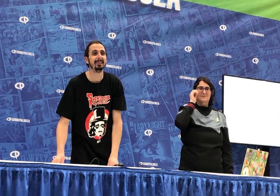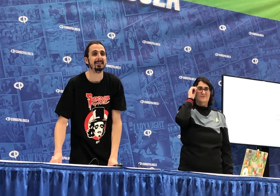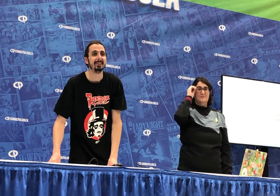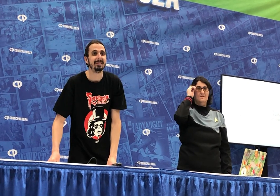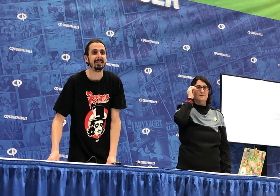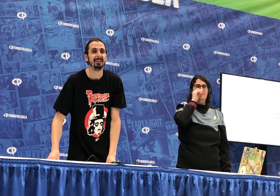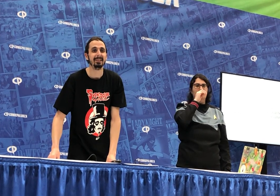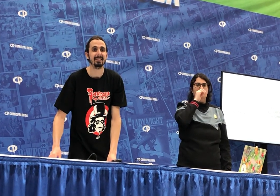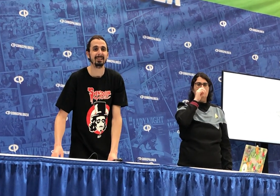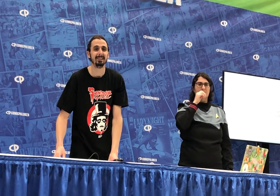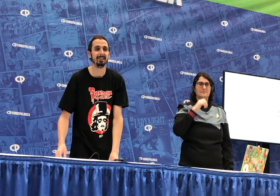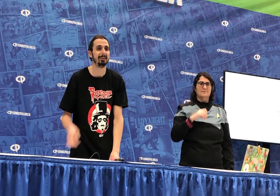Pokemon.